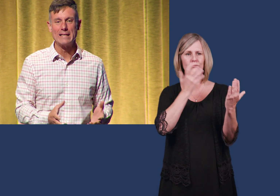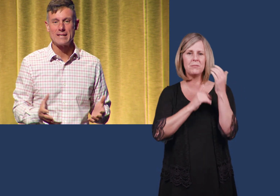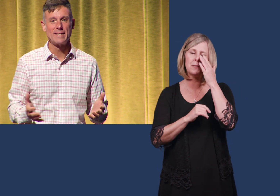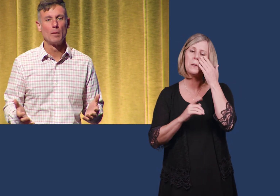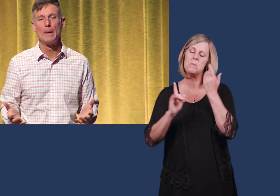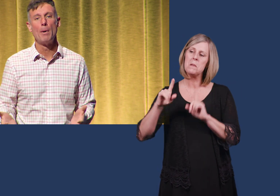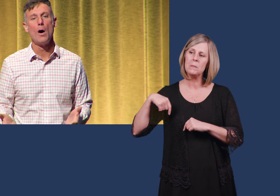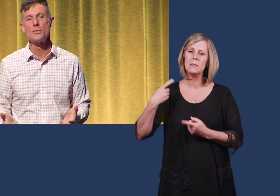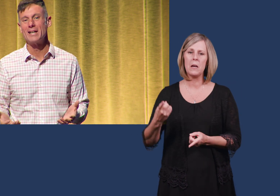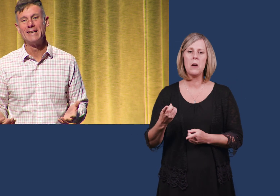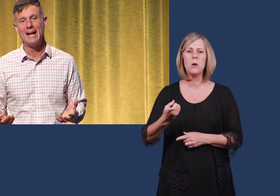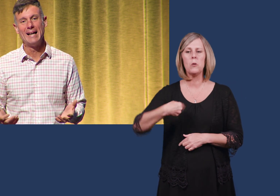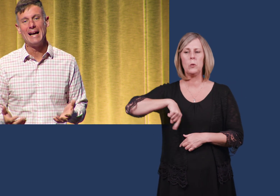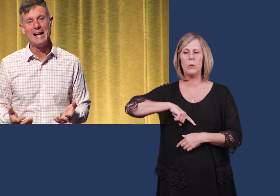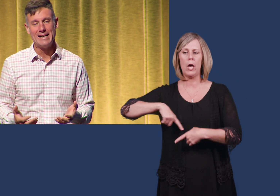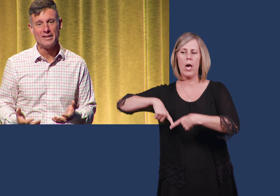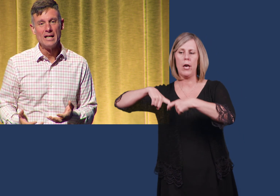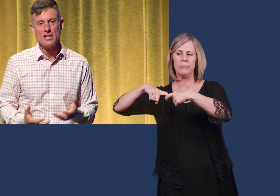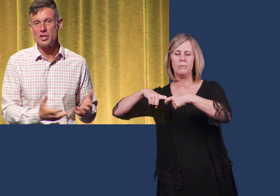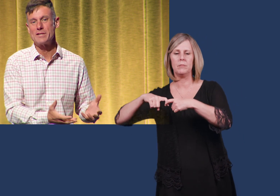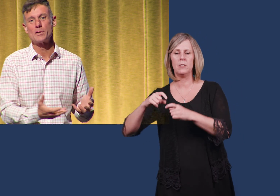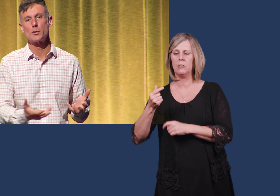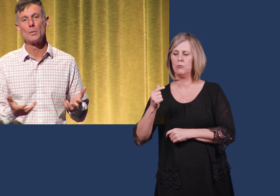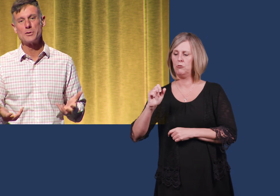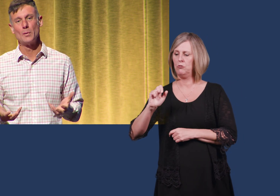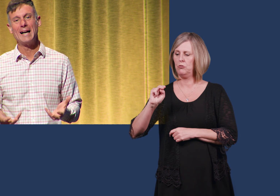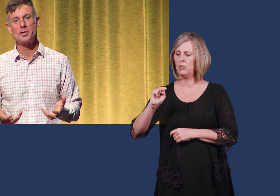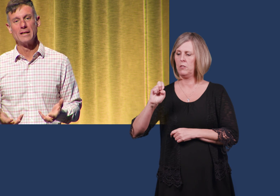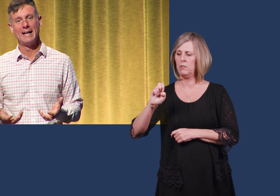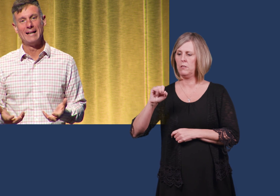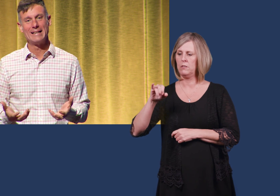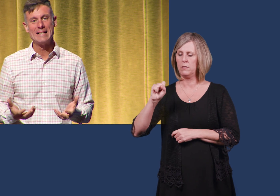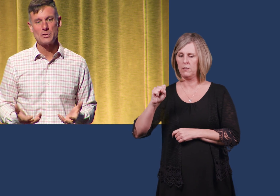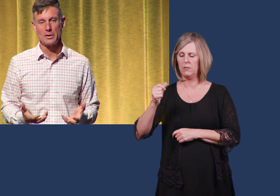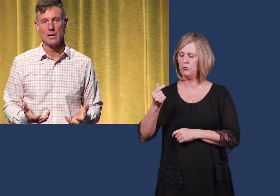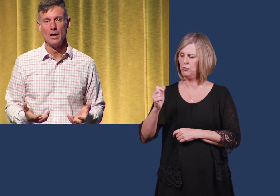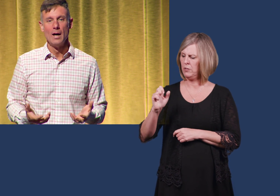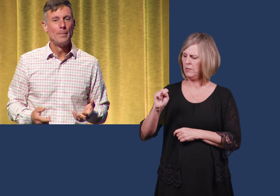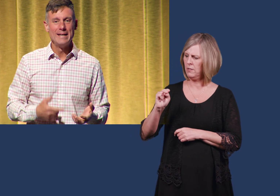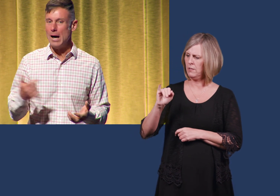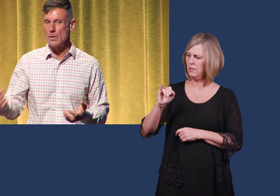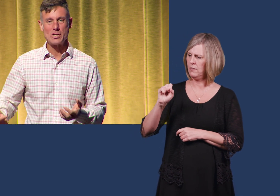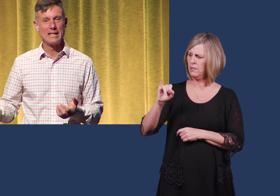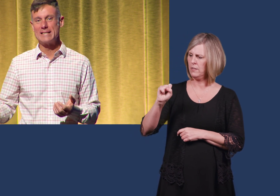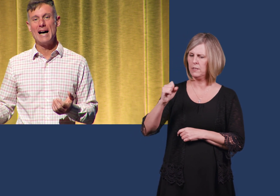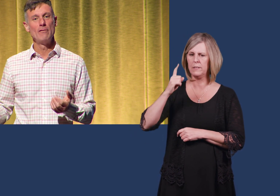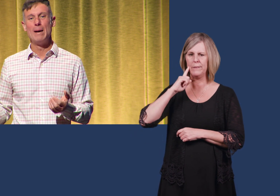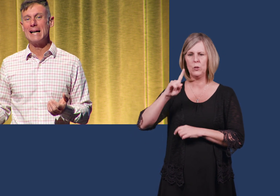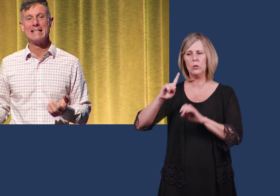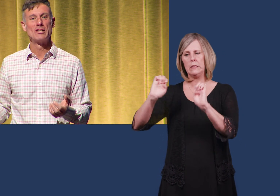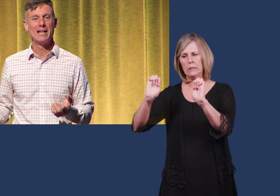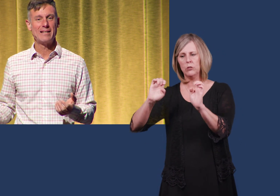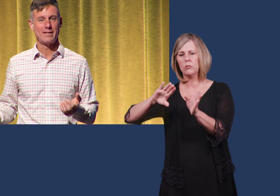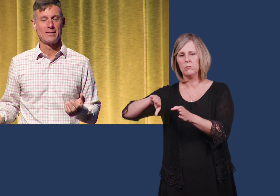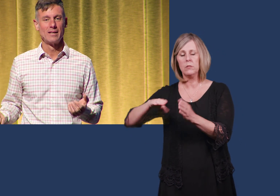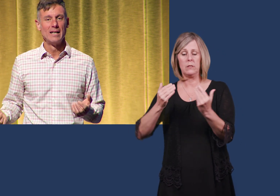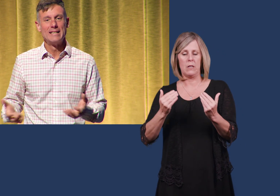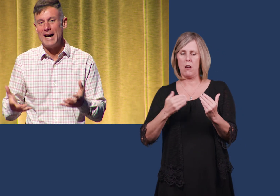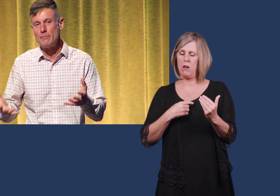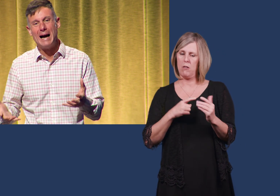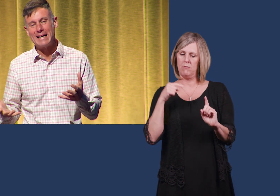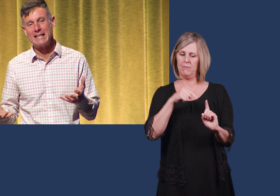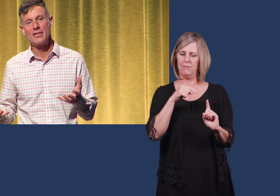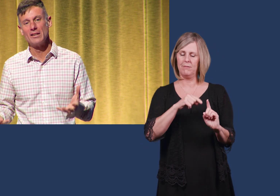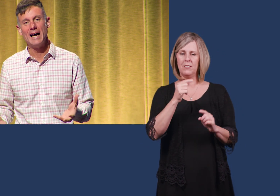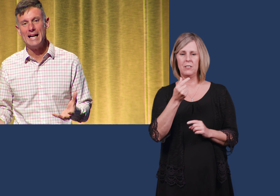couple weeks to celebrate Palm Sunday and Jesus' resurrection at Easter. But now we're just going to dive back into Genesis,